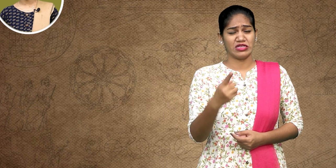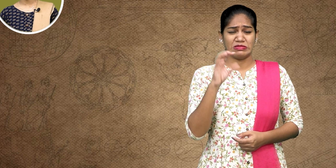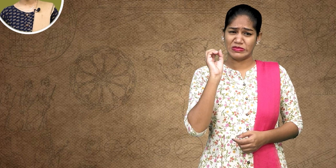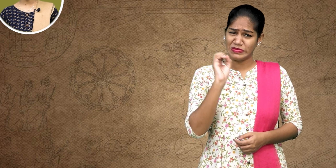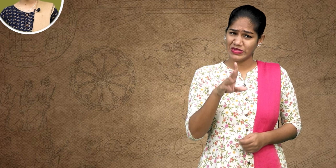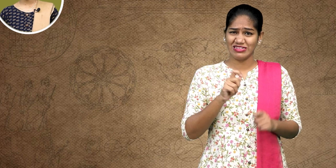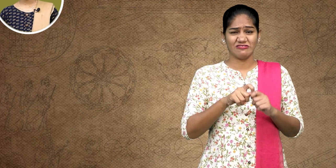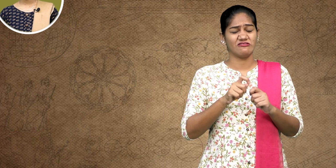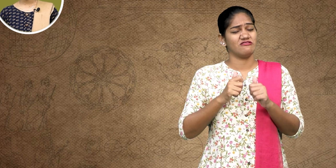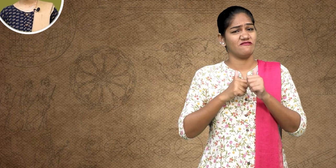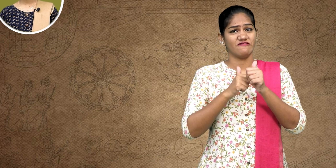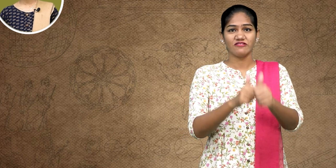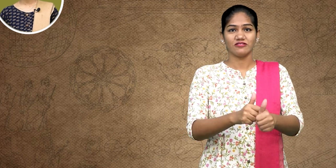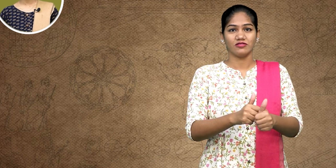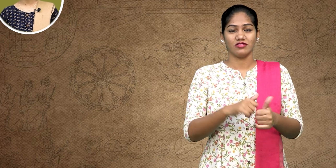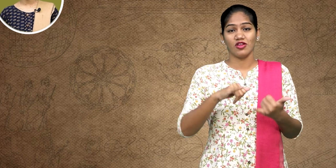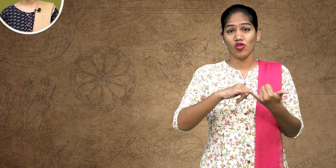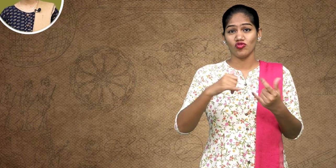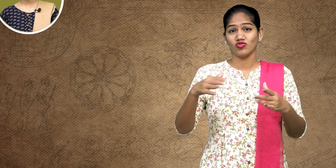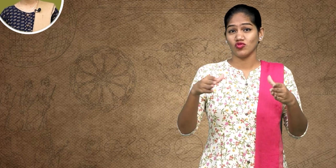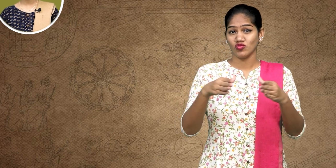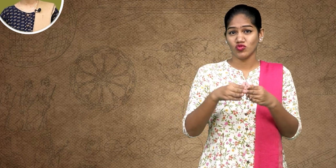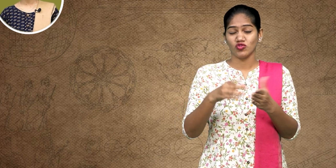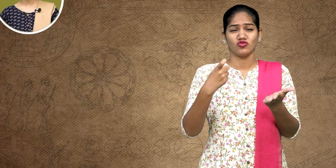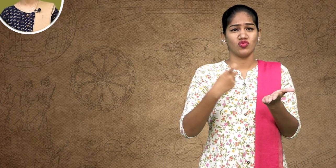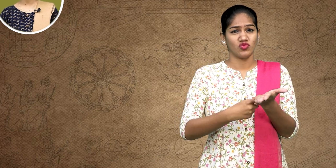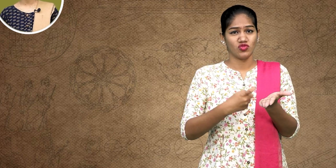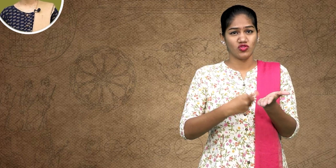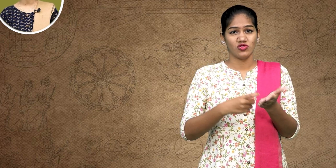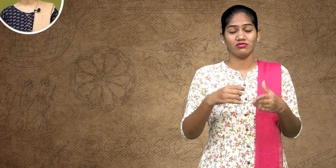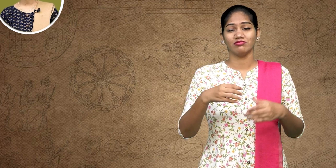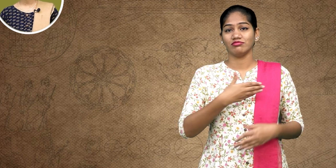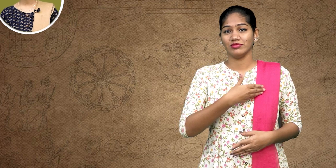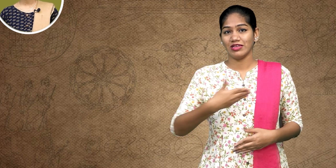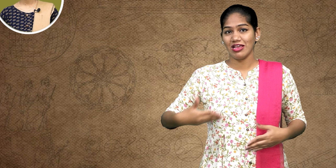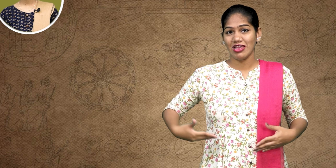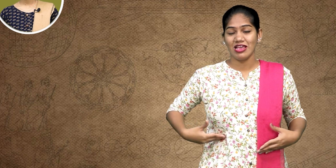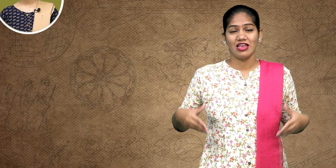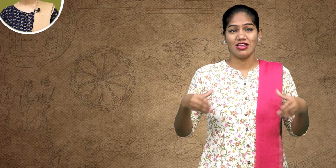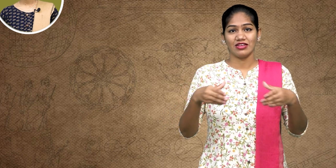worst practiced social norms. was the caste system.